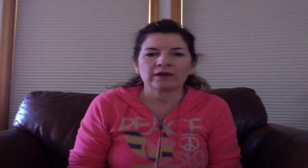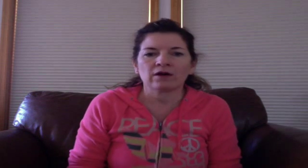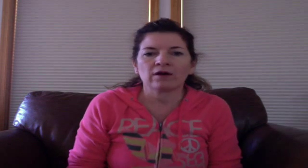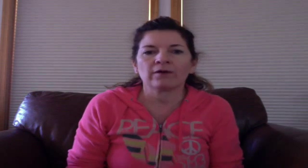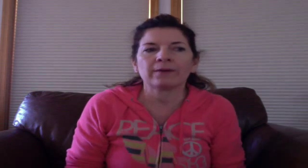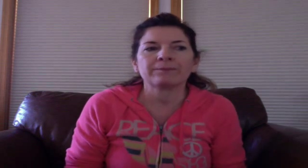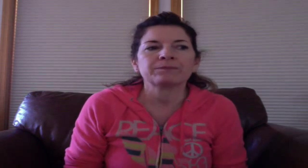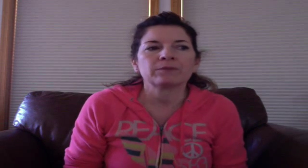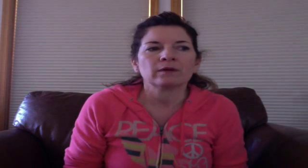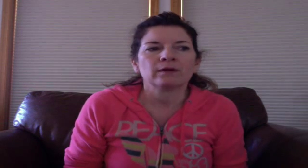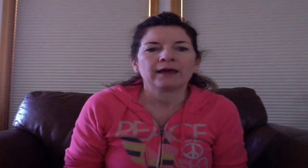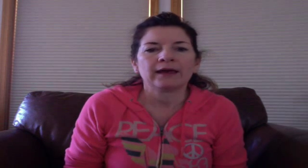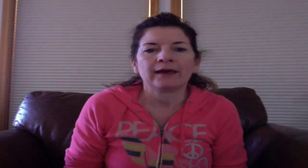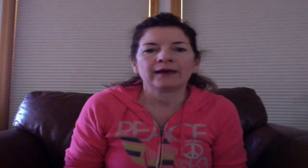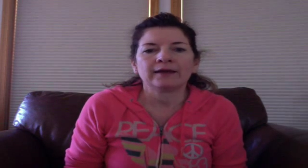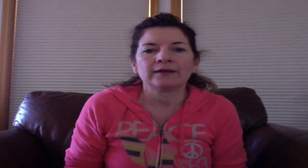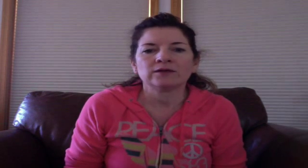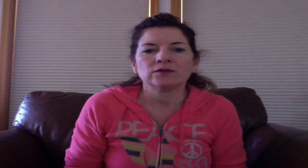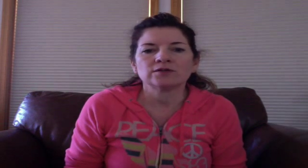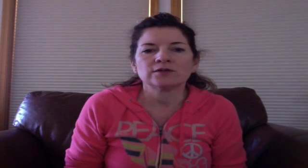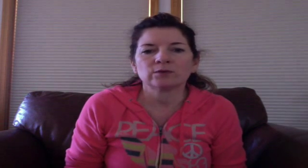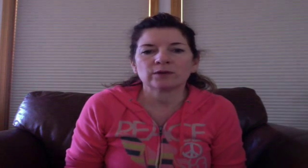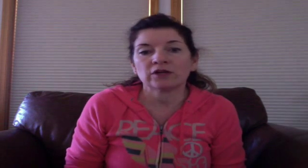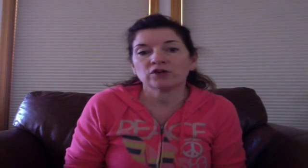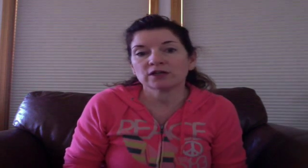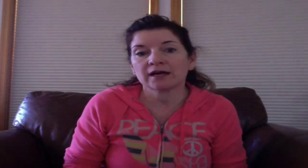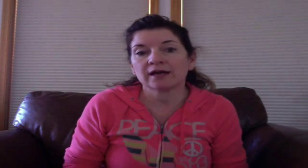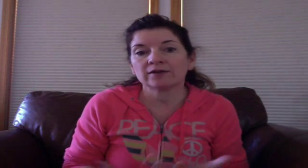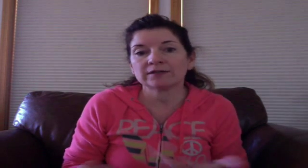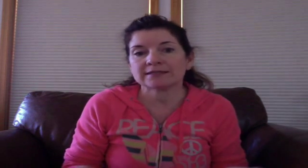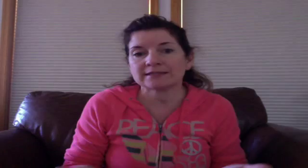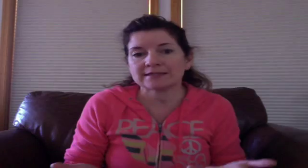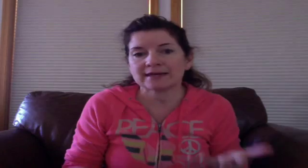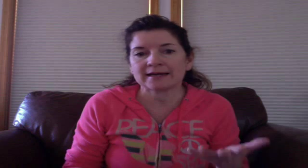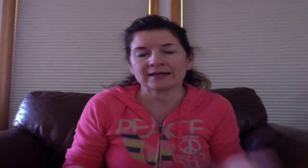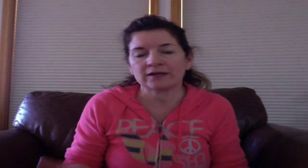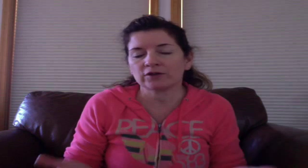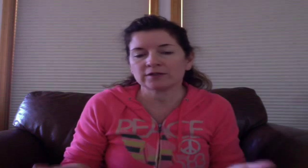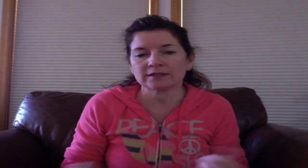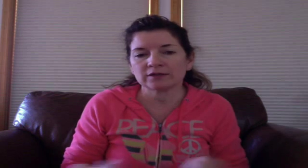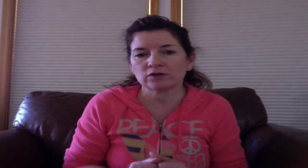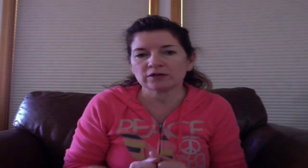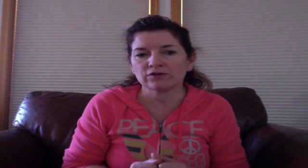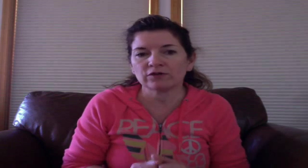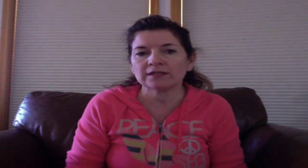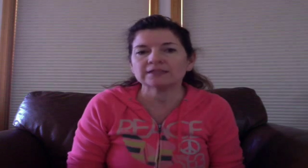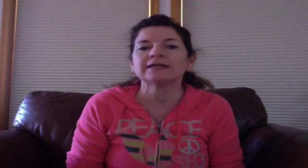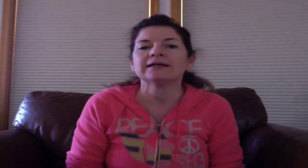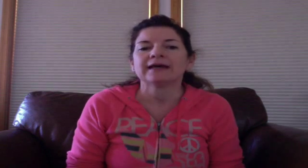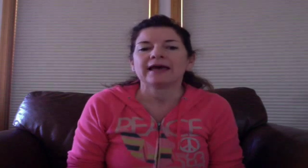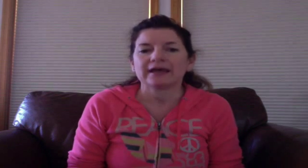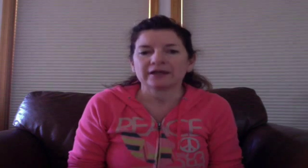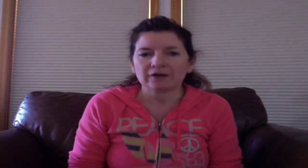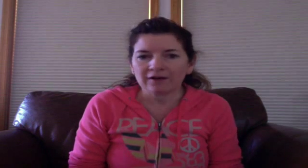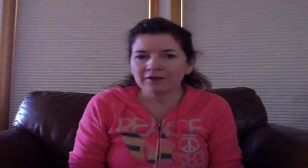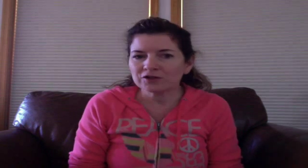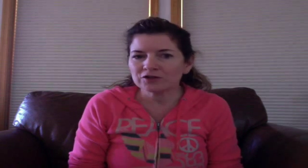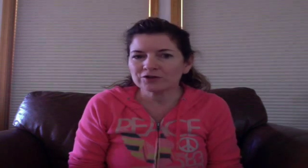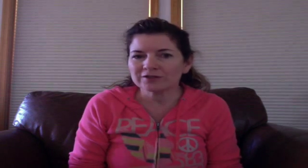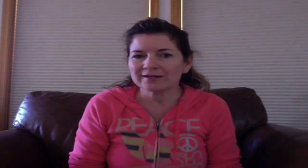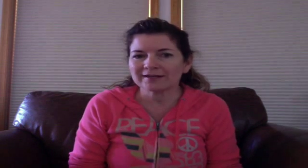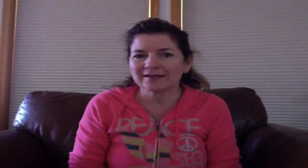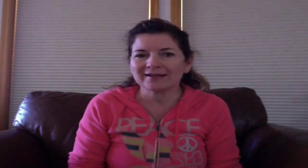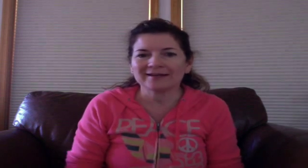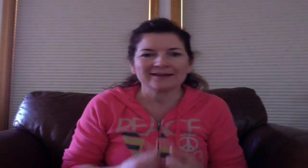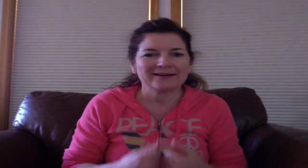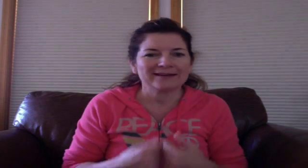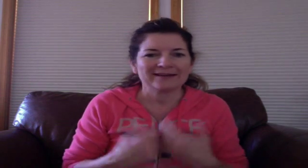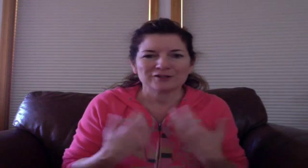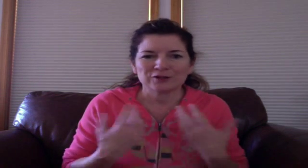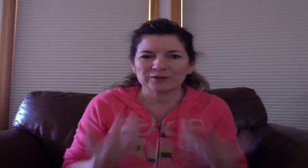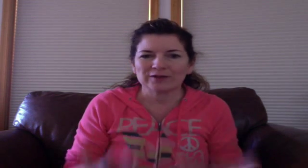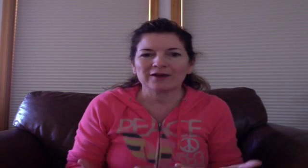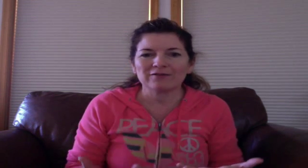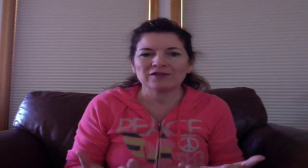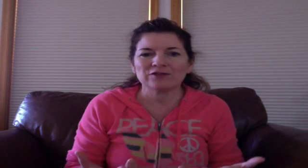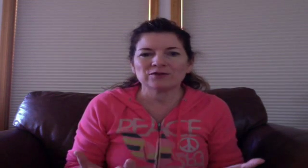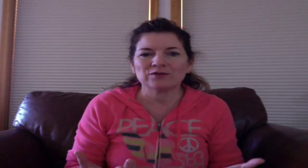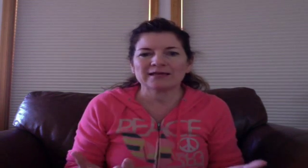are. And so when your child does the sign and it looks a little different, acknowledge their sign, show a lot of